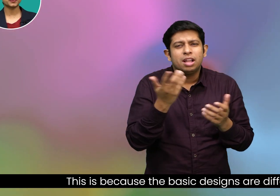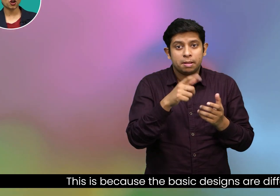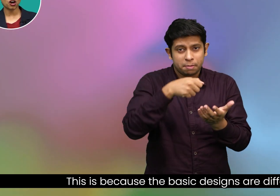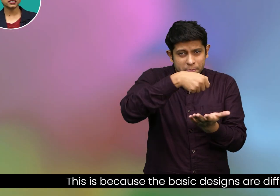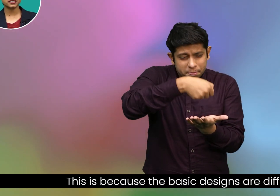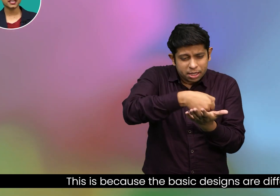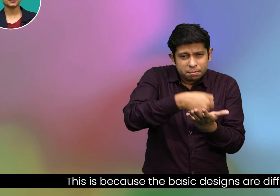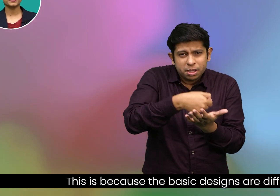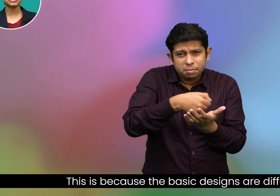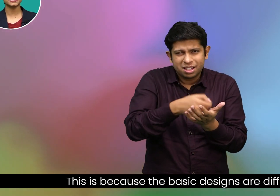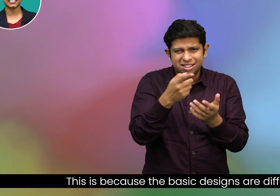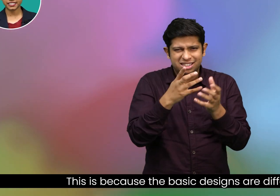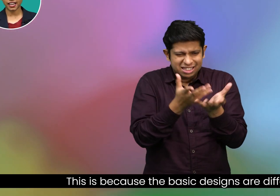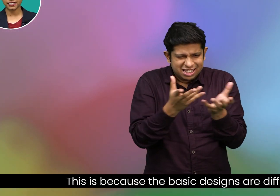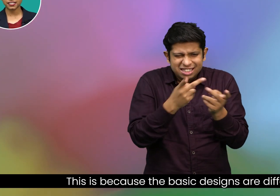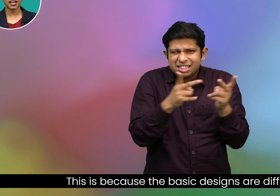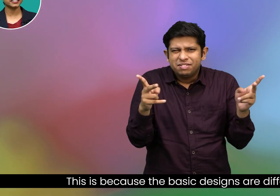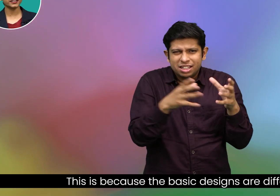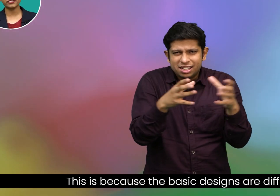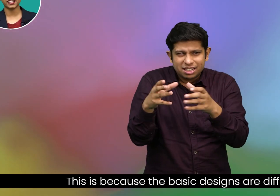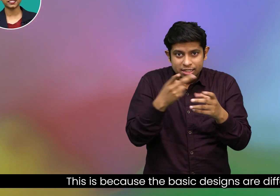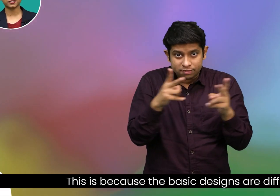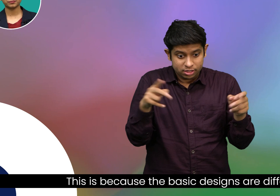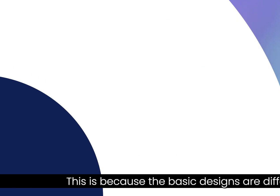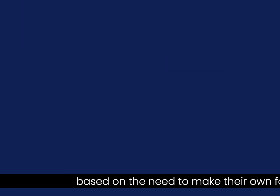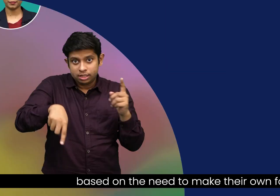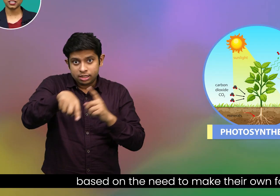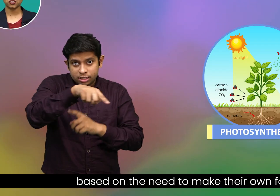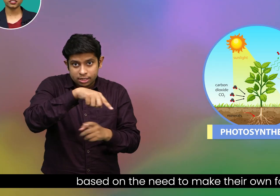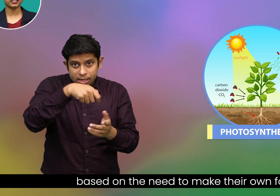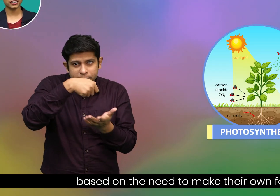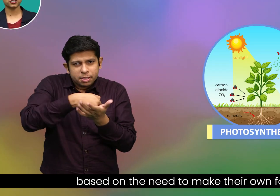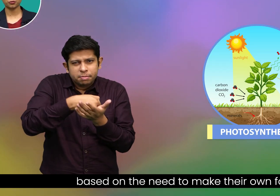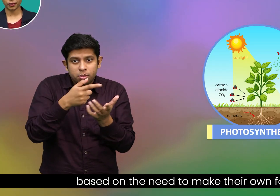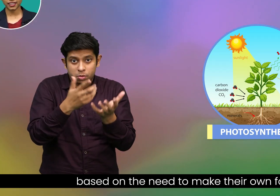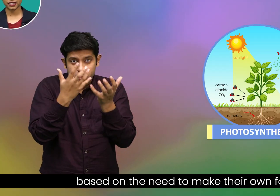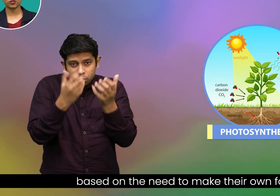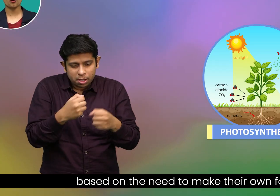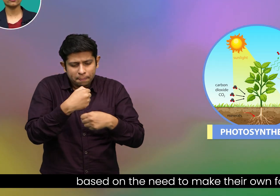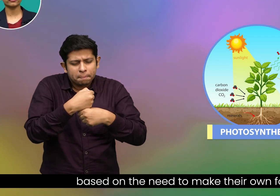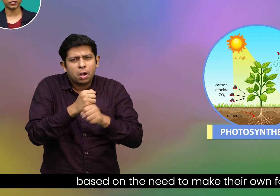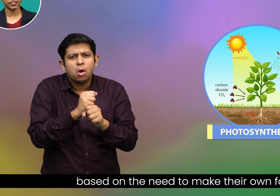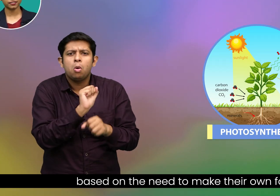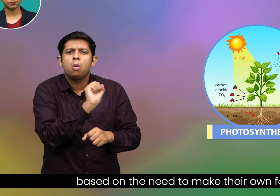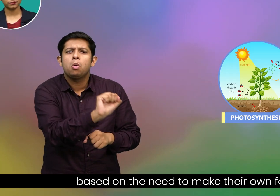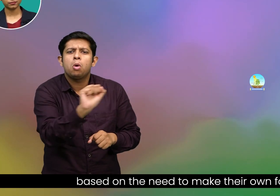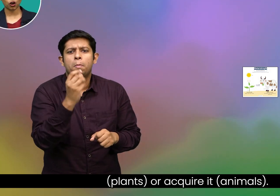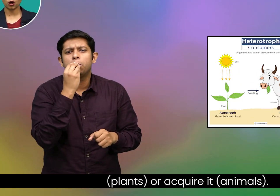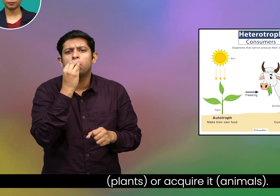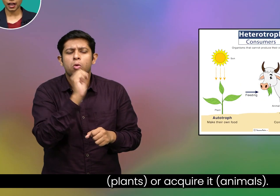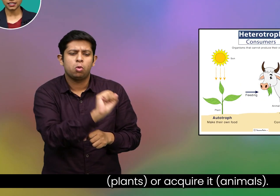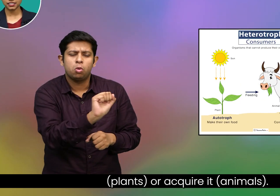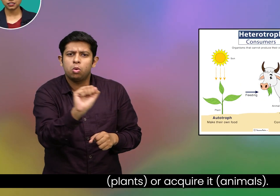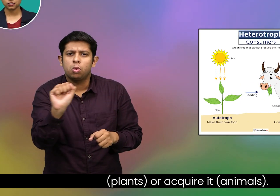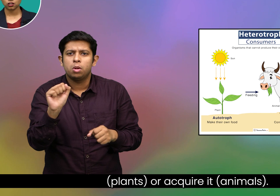This is because the basic designs are different based on the need to make their own food